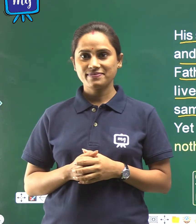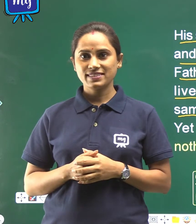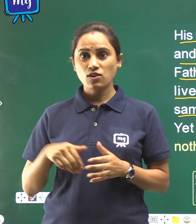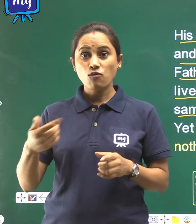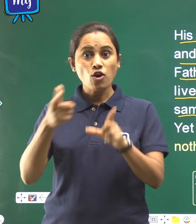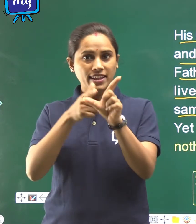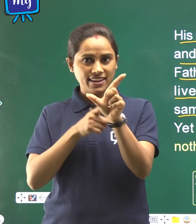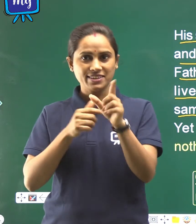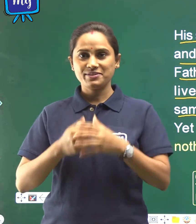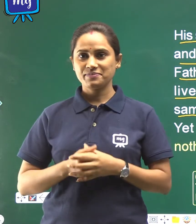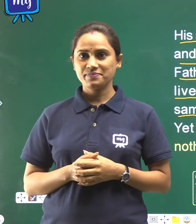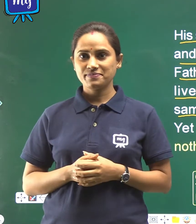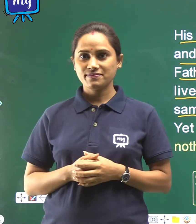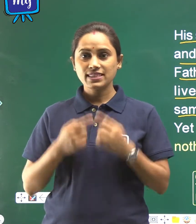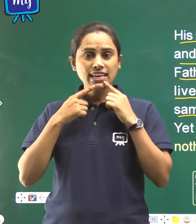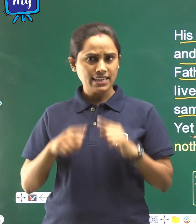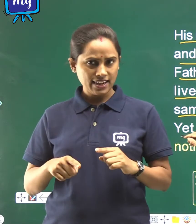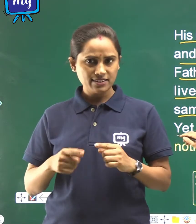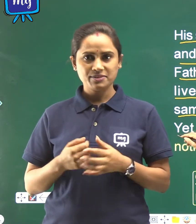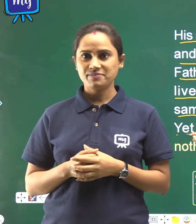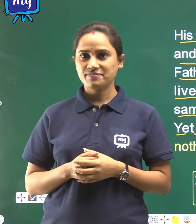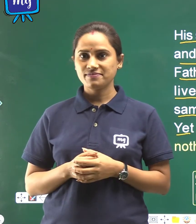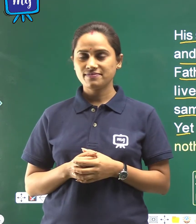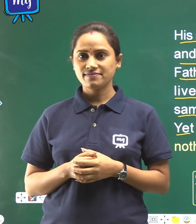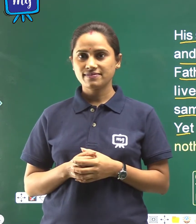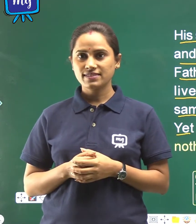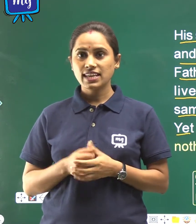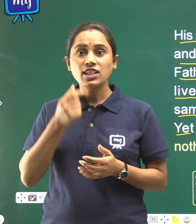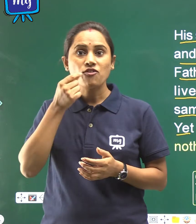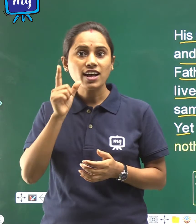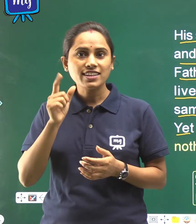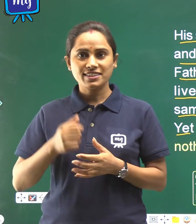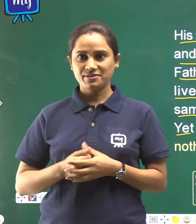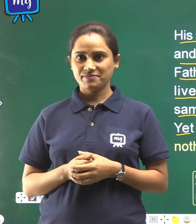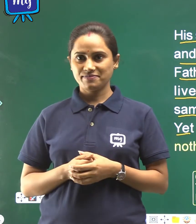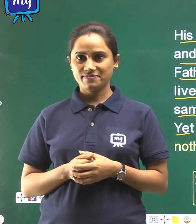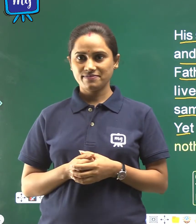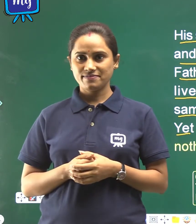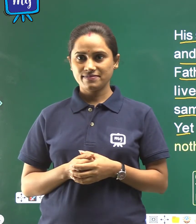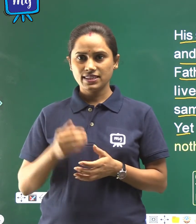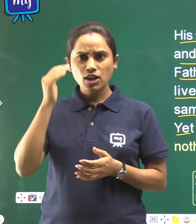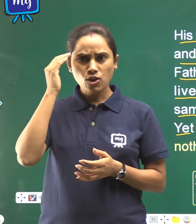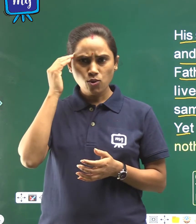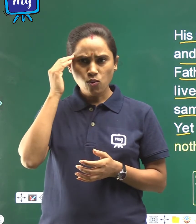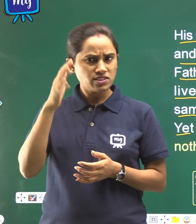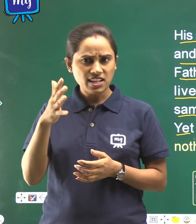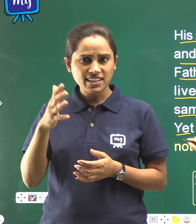for years, yet the father knows